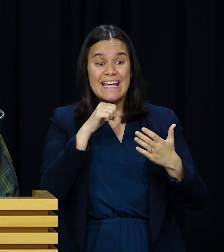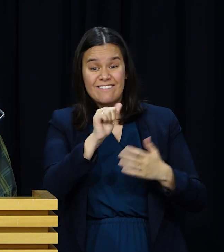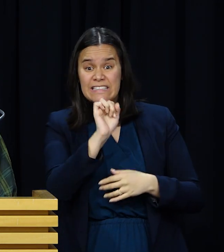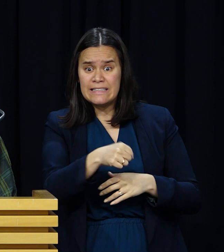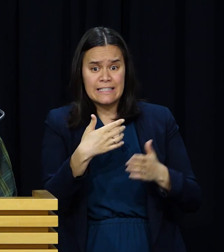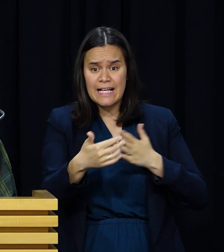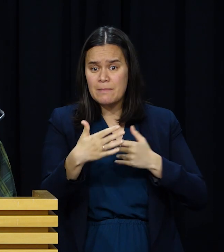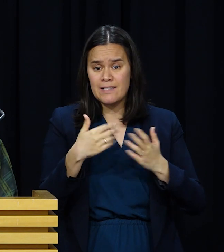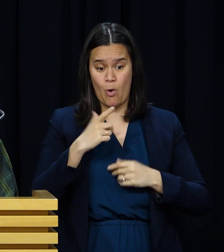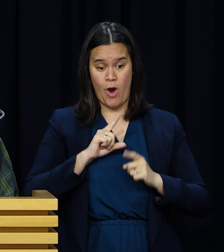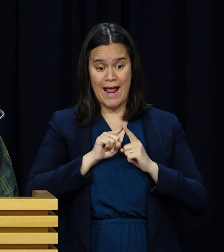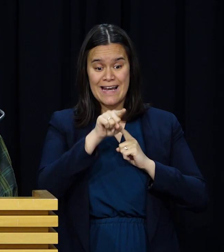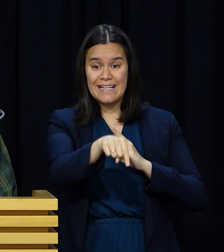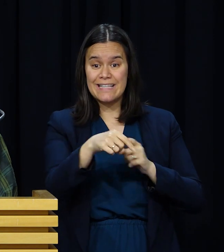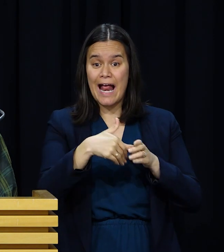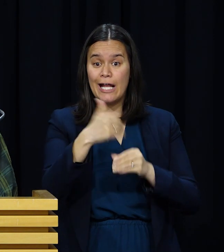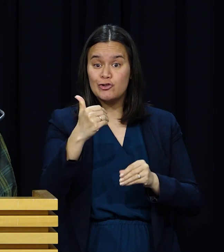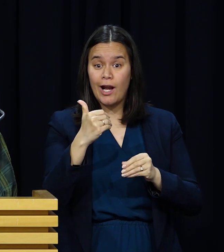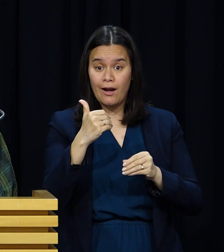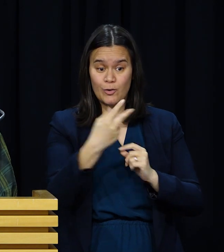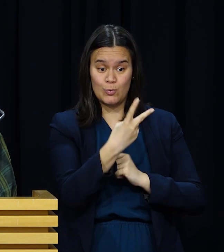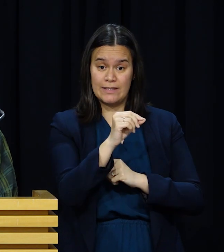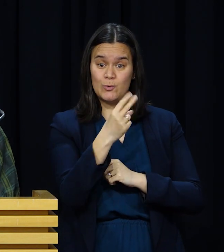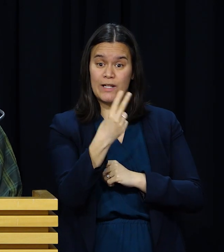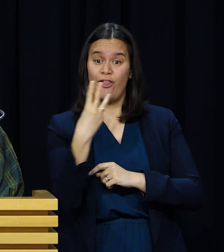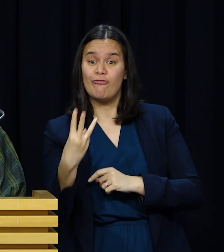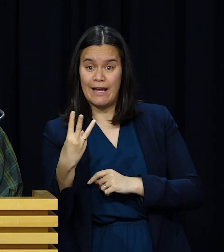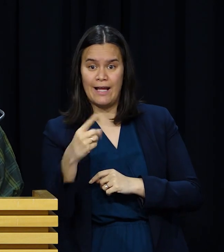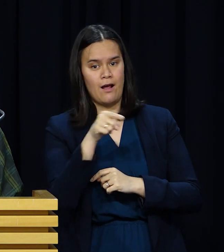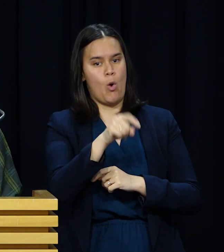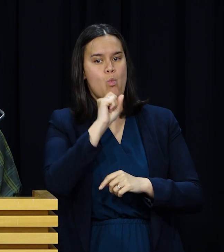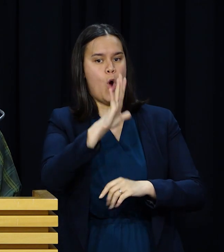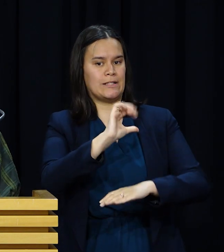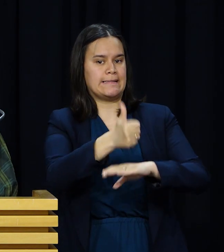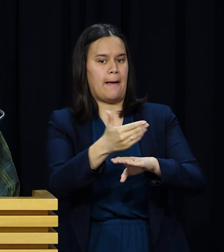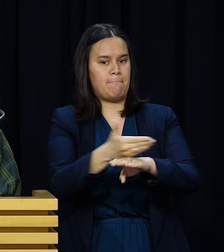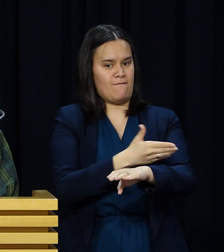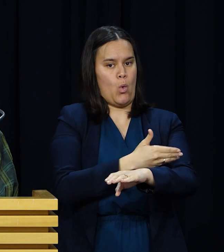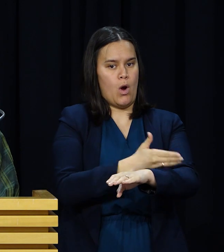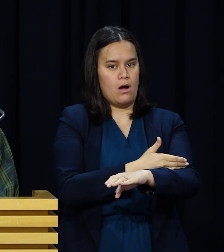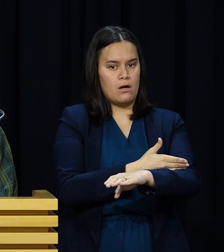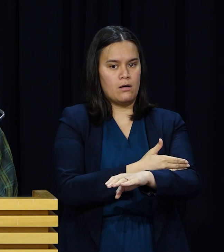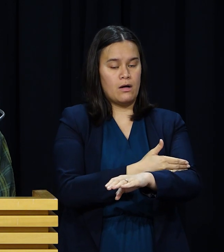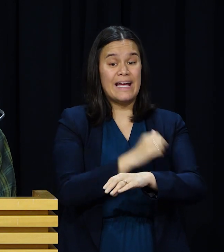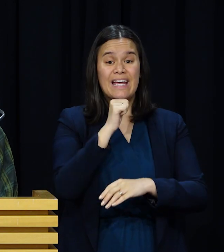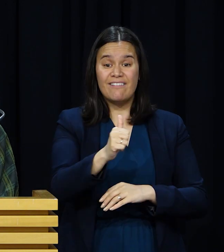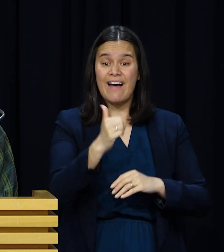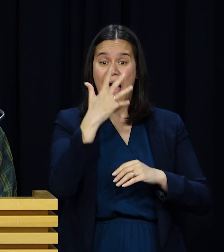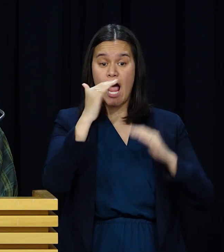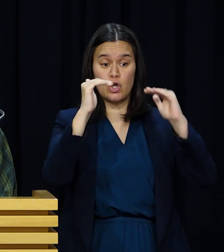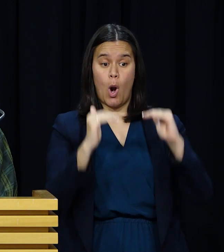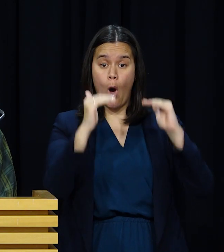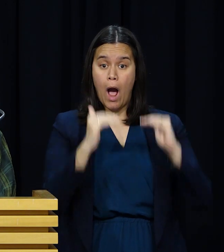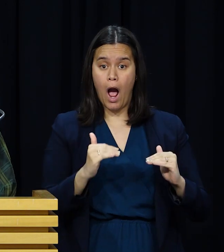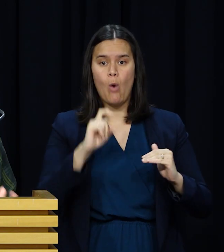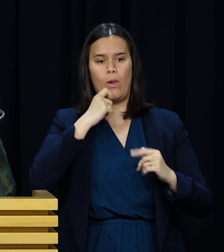would, of course, need the Electoral Commission to provide advice on how it could be implemented, but B, that just wouldn't be right. Electoral reform traditionally skips